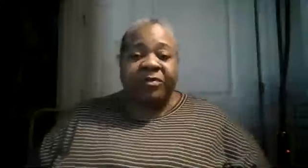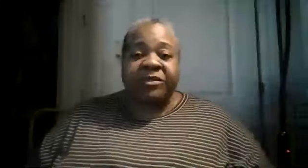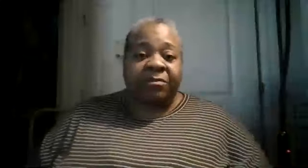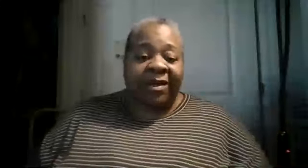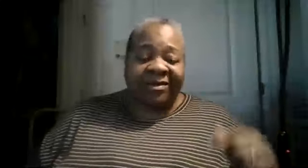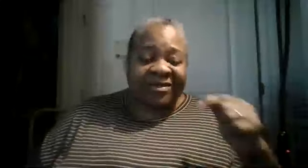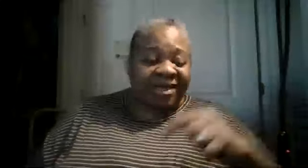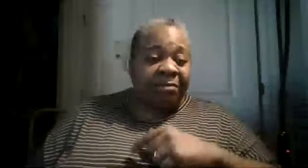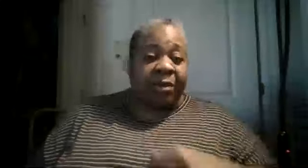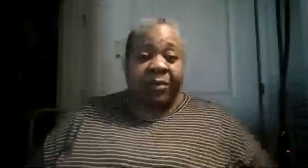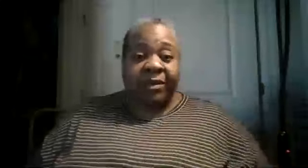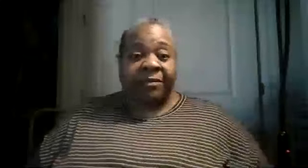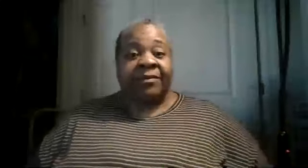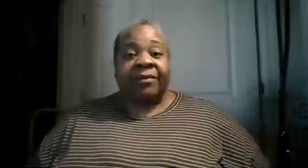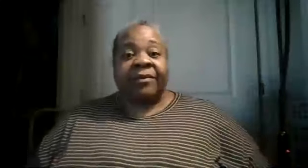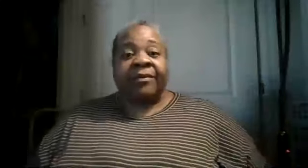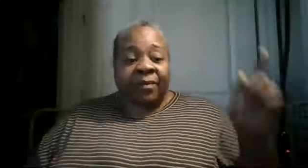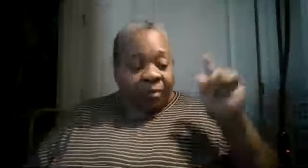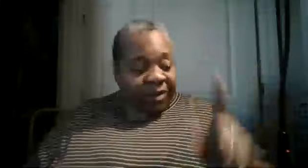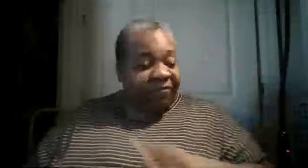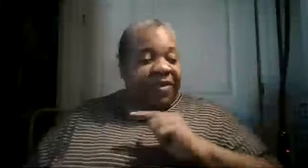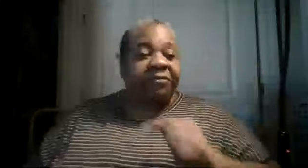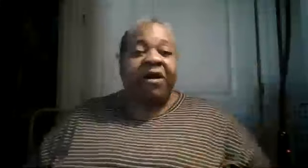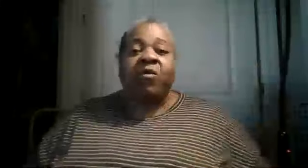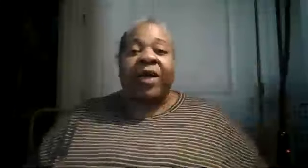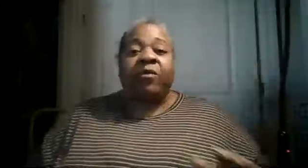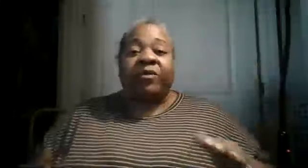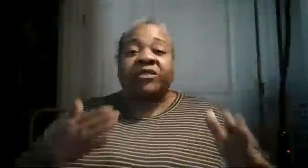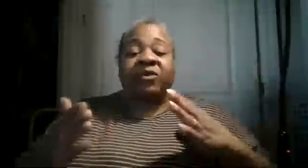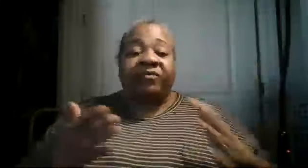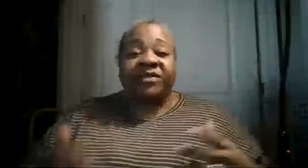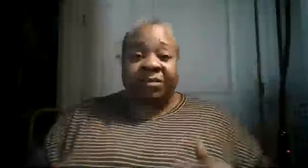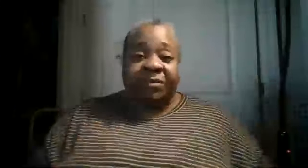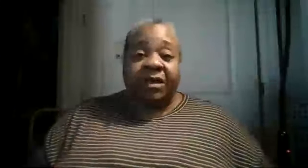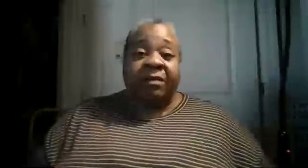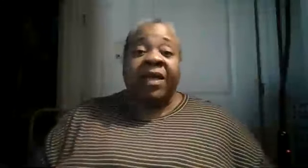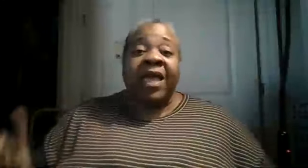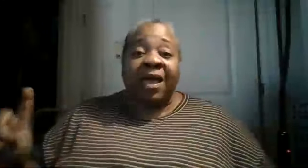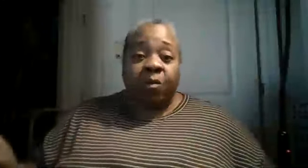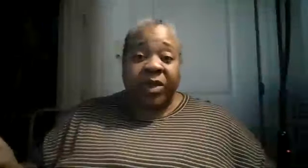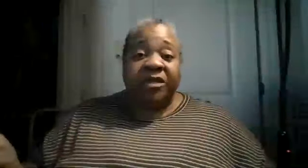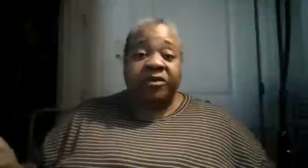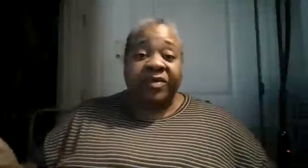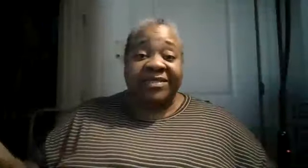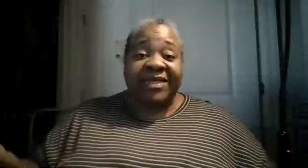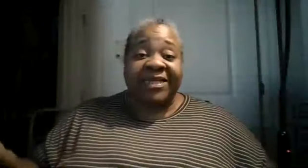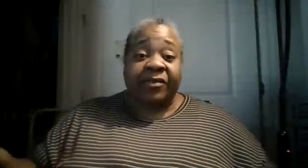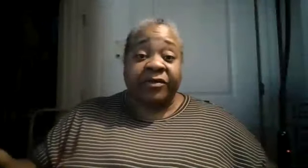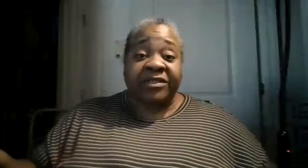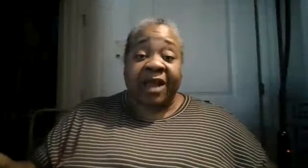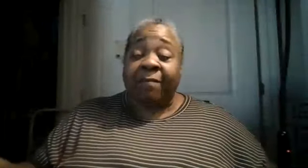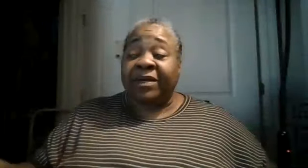description box. Email me. We can figure out a way where the two of us can meet up and we can do this together. Stop,